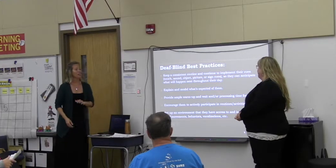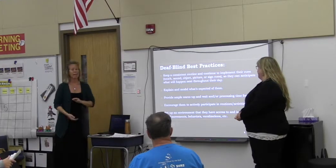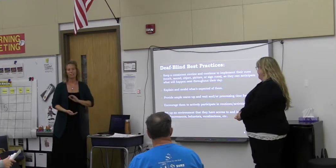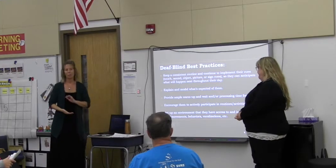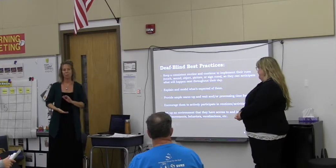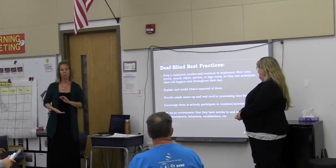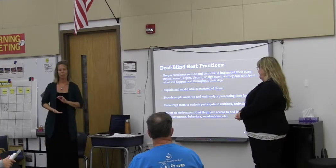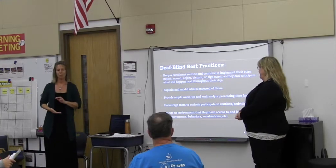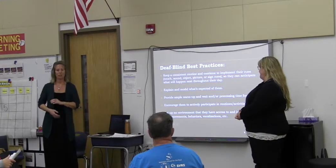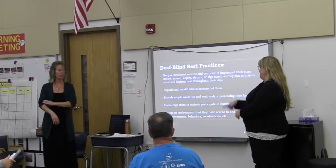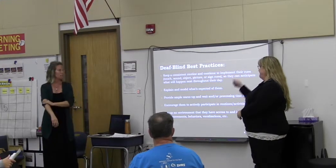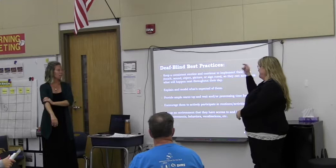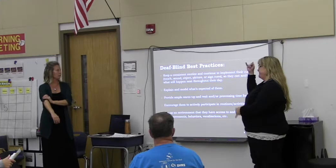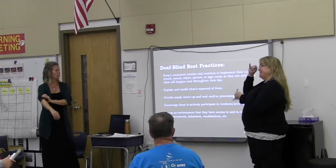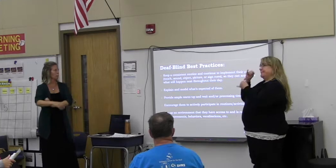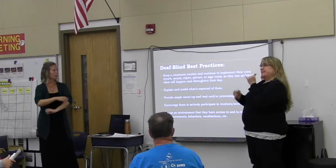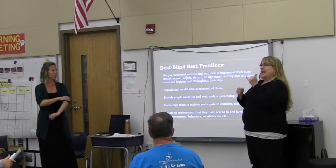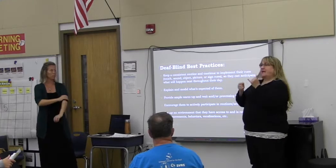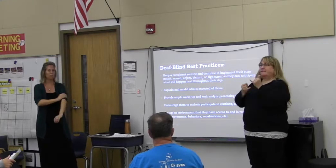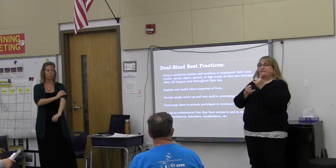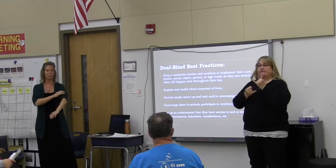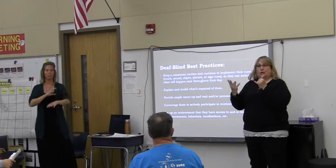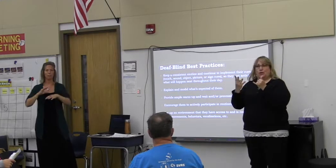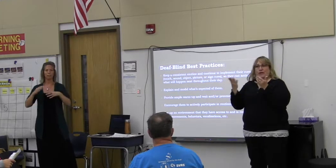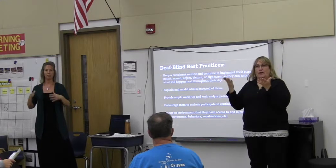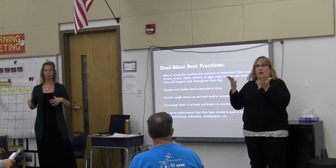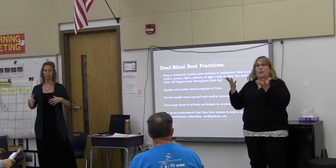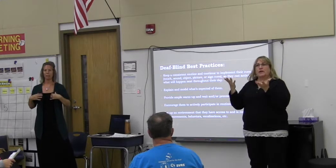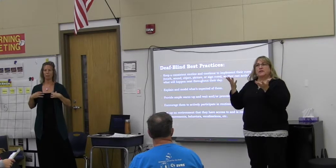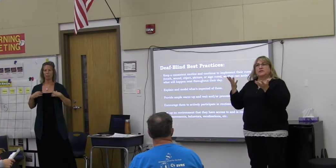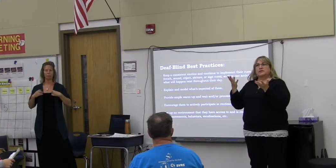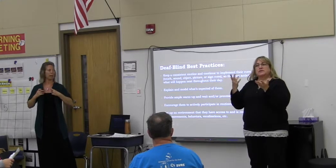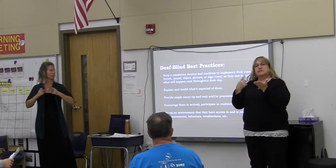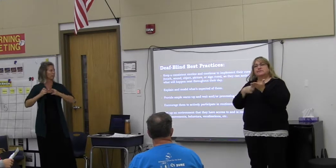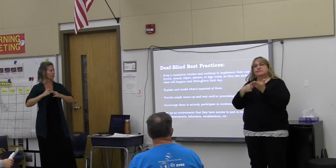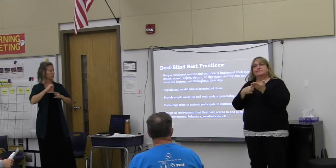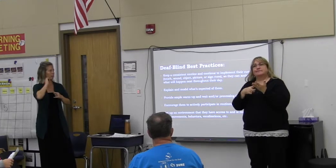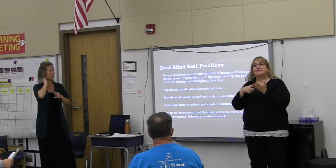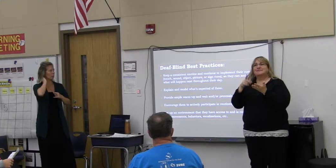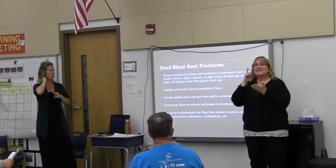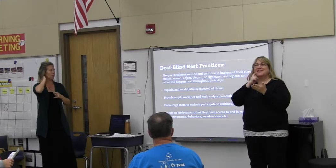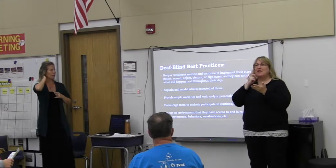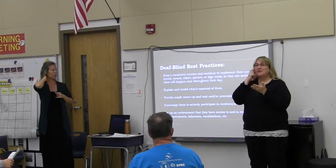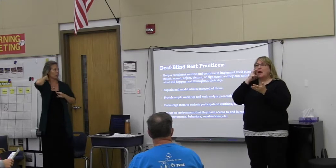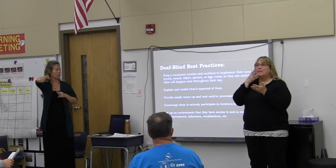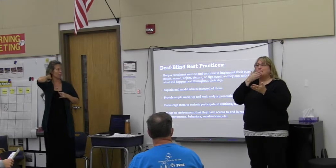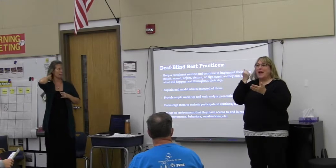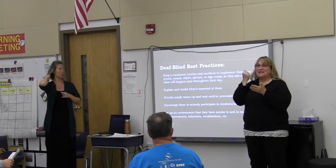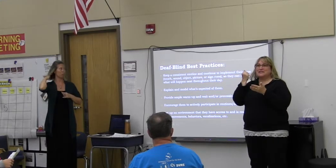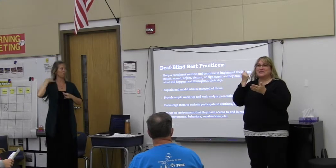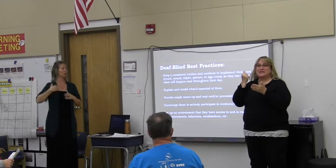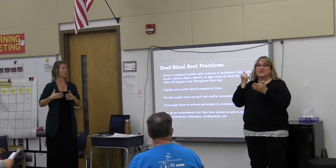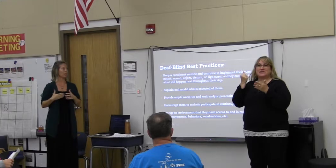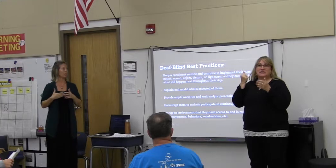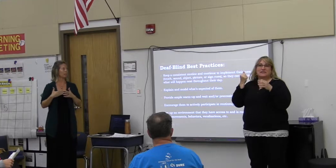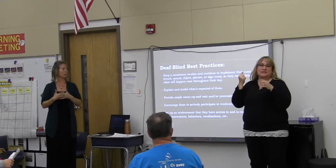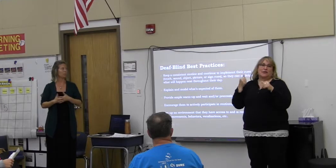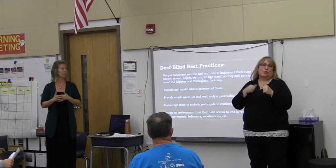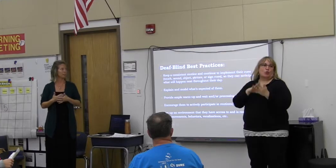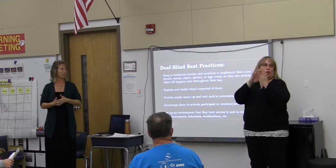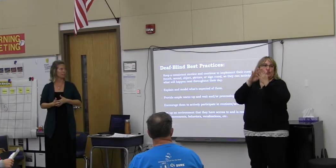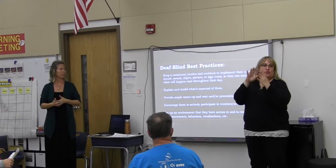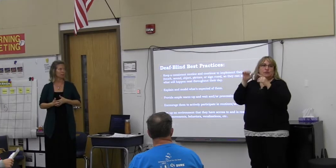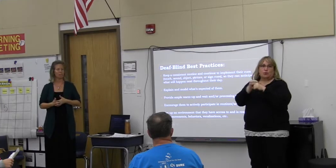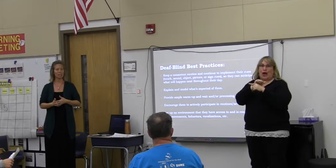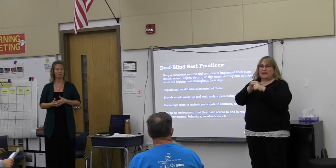These are the last couple things I want to touch on, are just some basic deafblind best practices. We've already talked about the importance of keeping